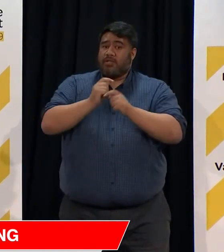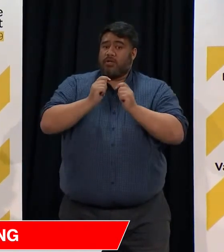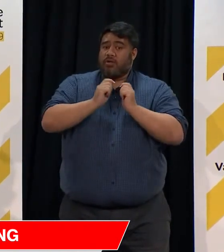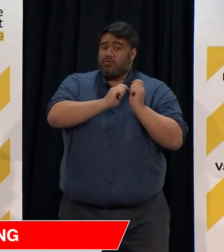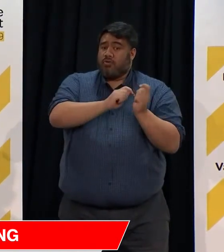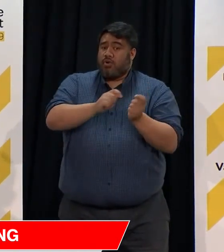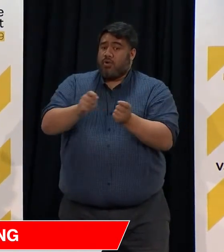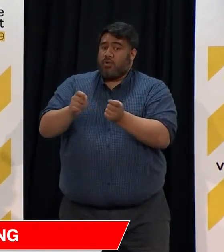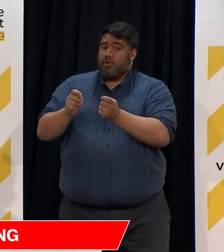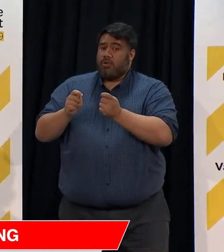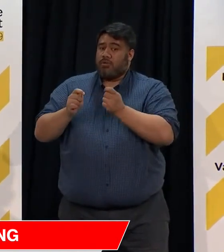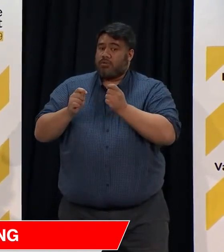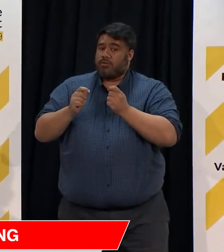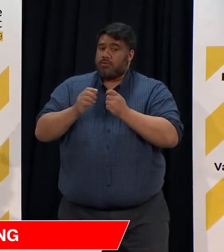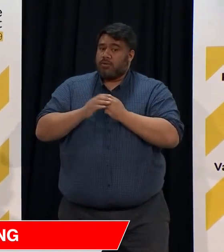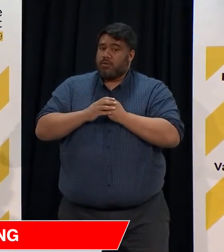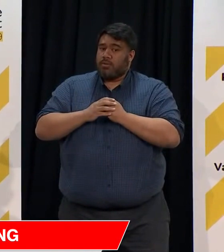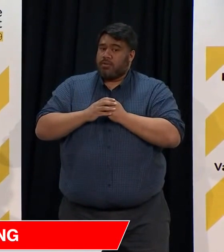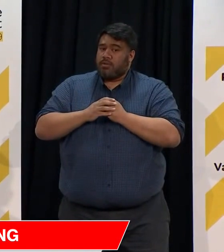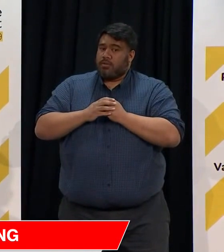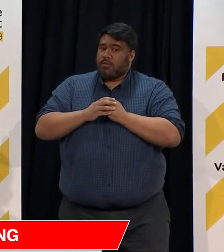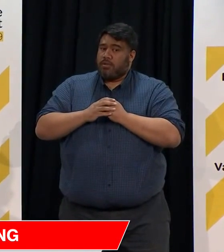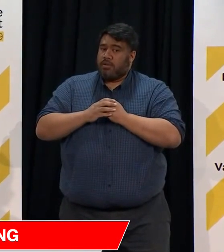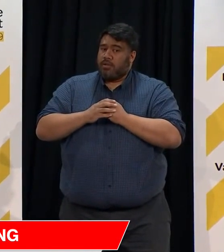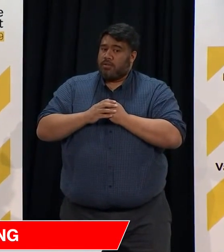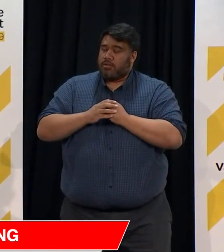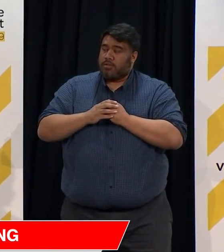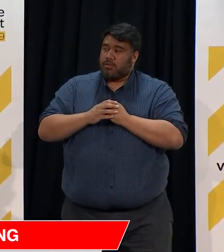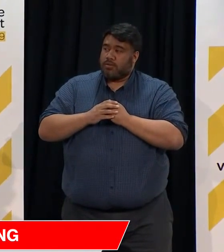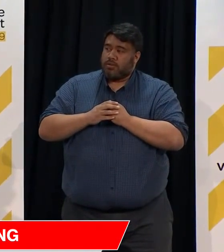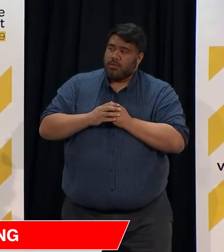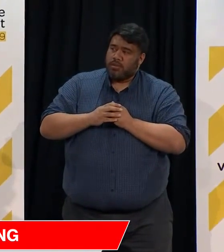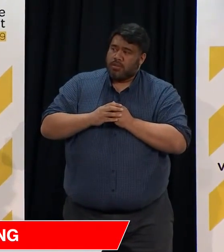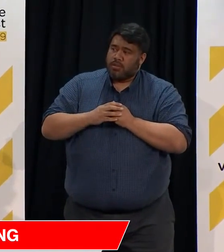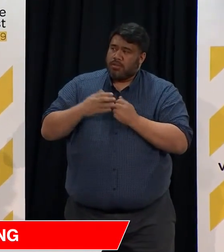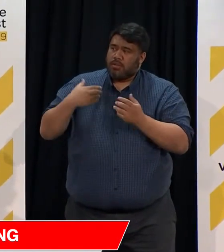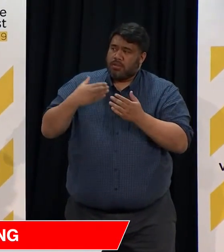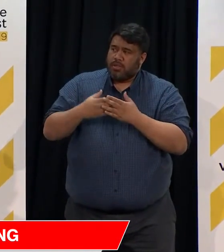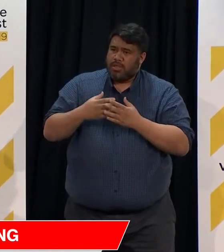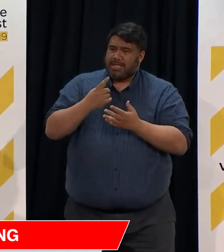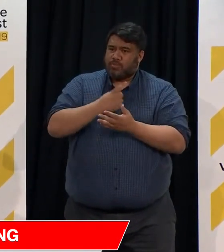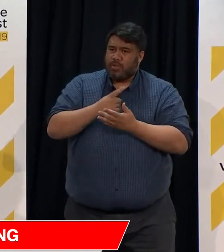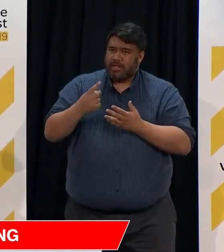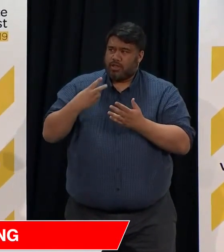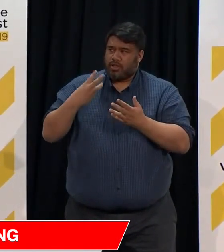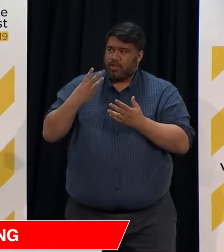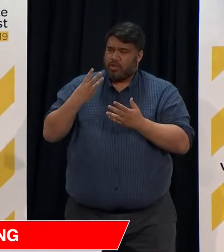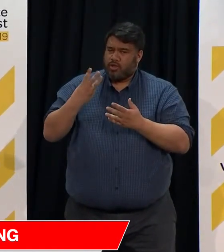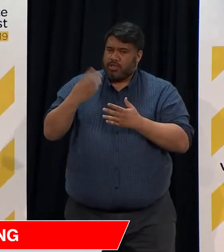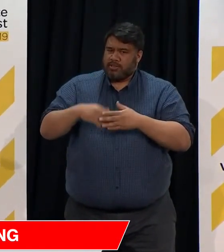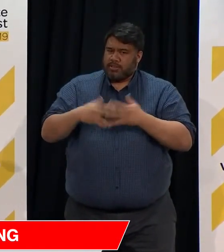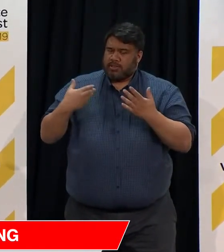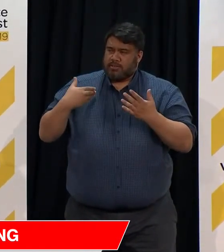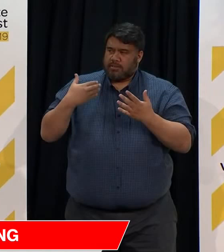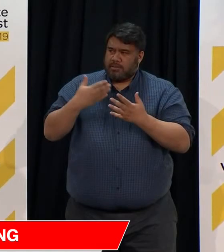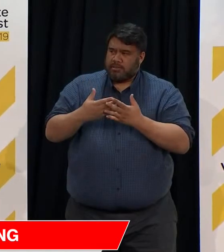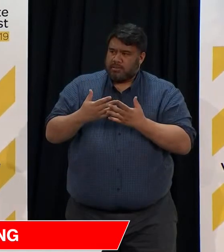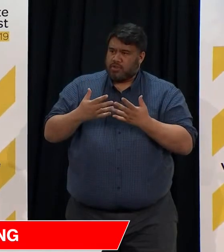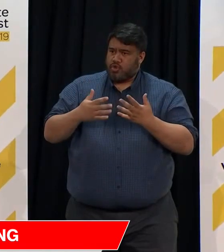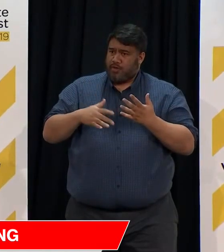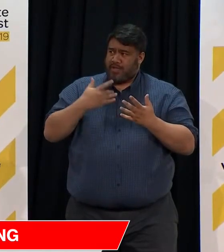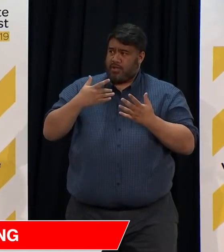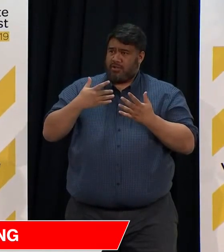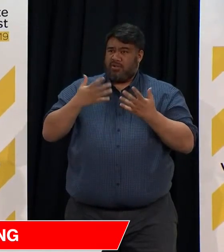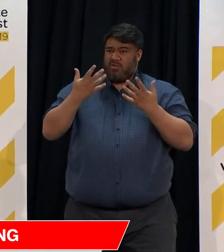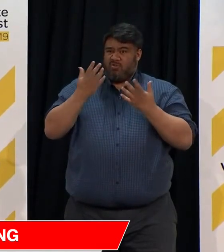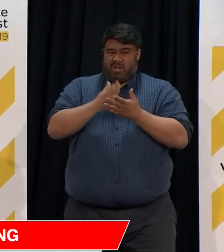doing about 20,000 less than you were doing on the comparable day last week for the last 3 days. No, I don't think it has peaked. I